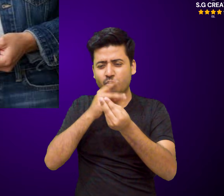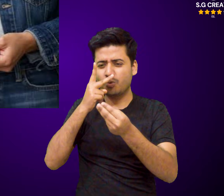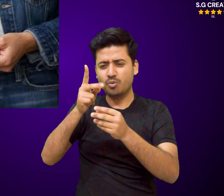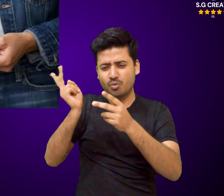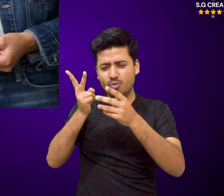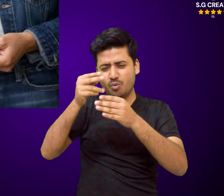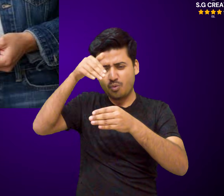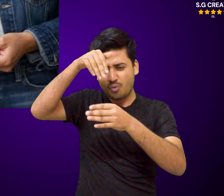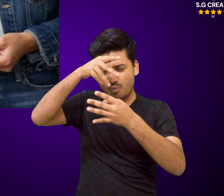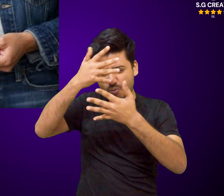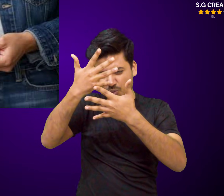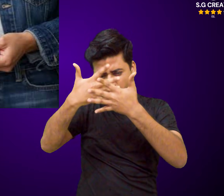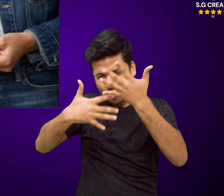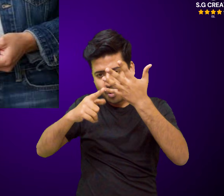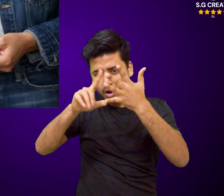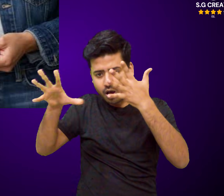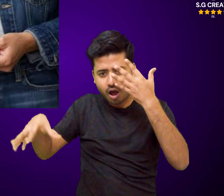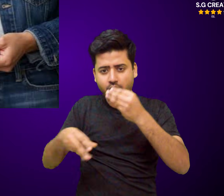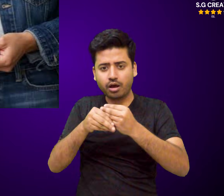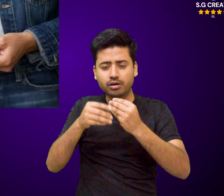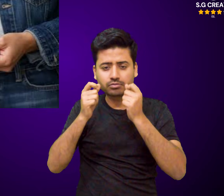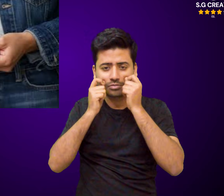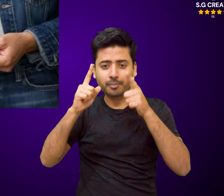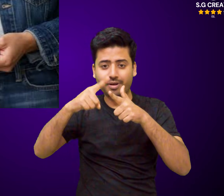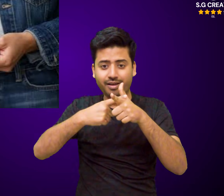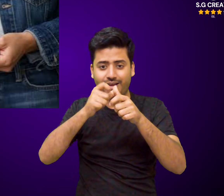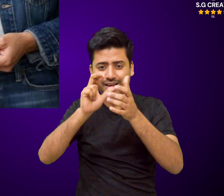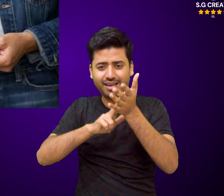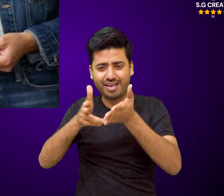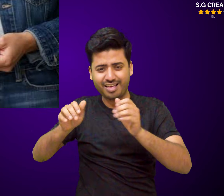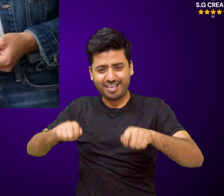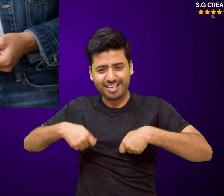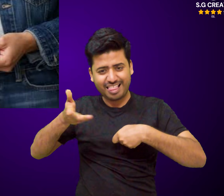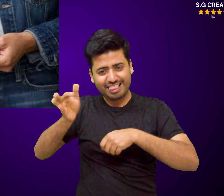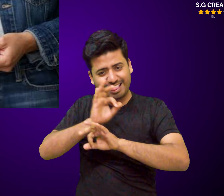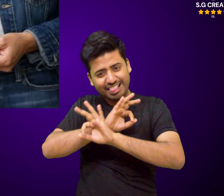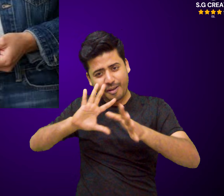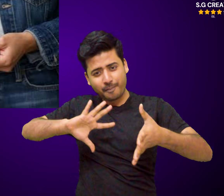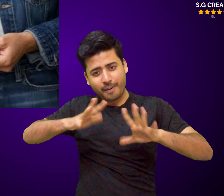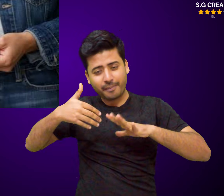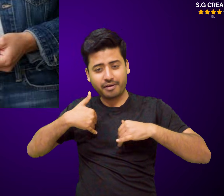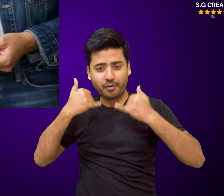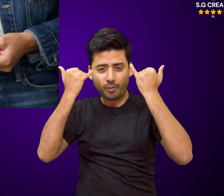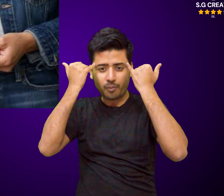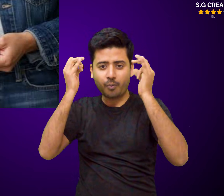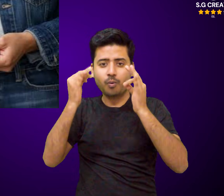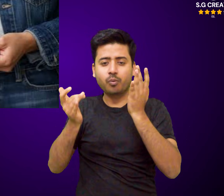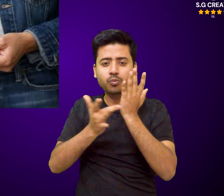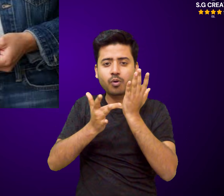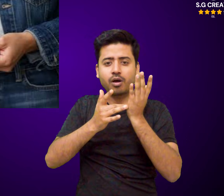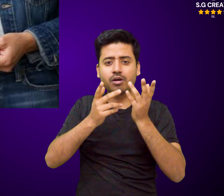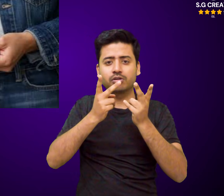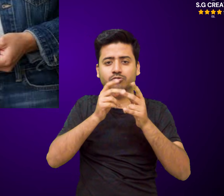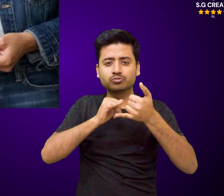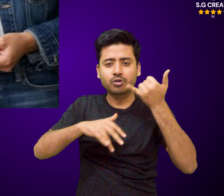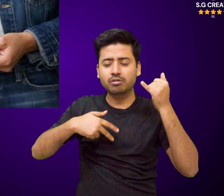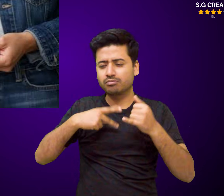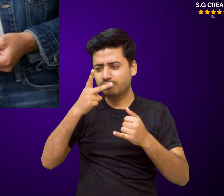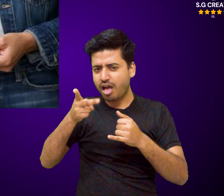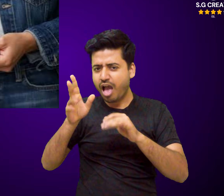texture. The resulting yarn is woven into denim fabric. Finishing. The fabric is dyed, often with eco-friendly